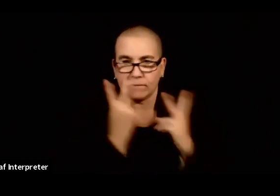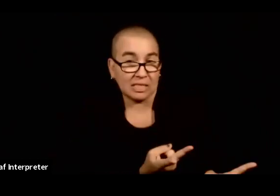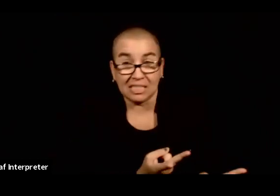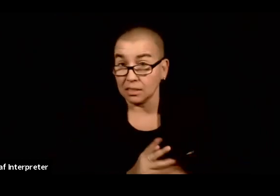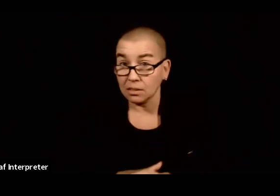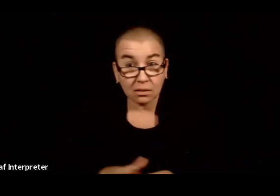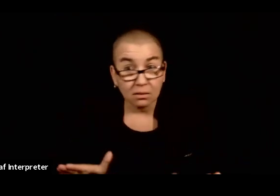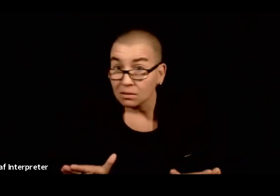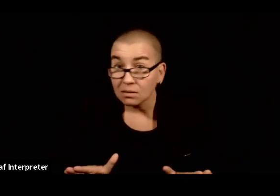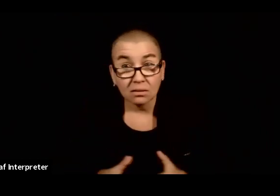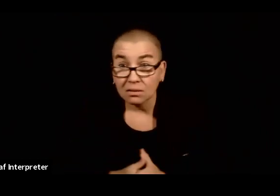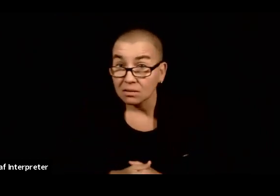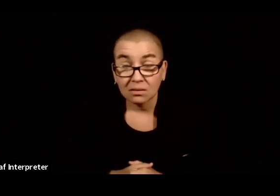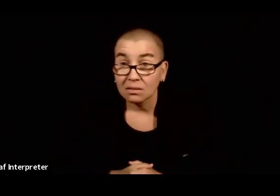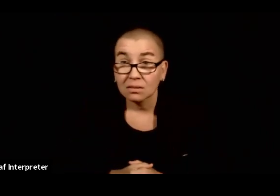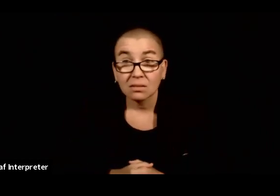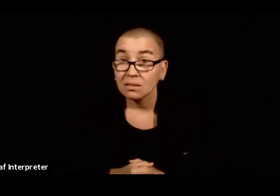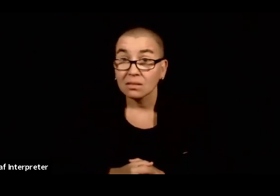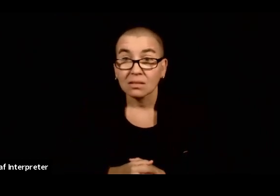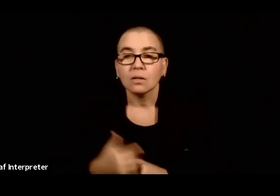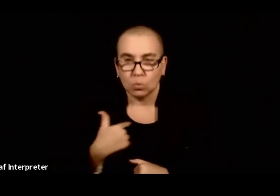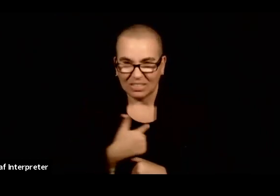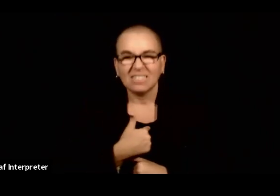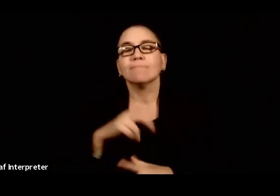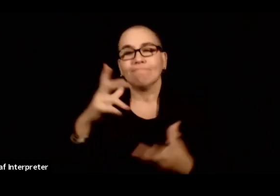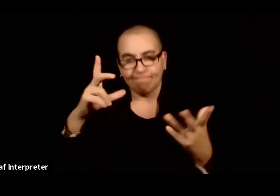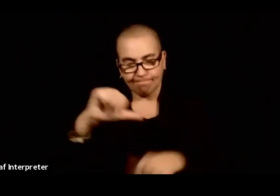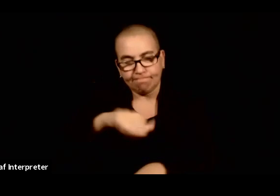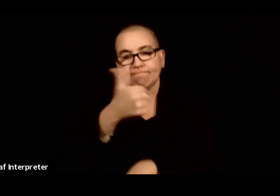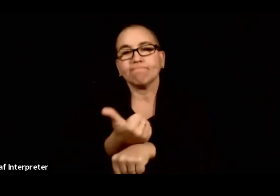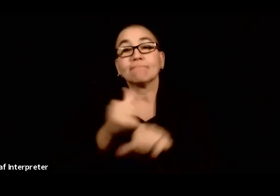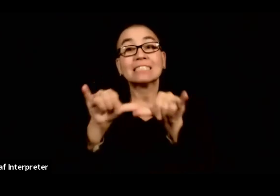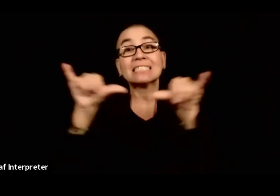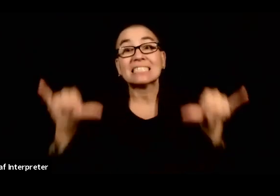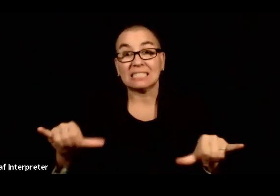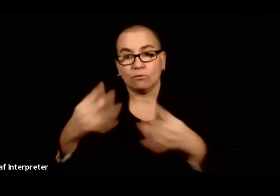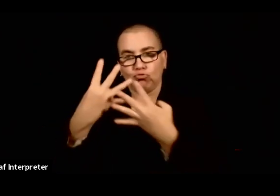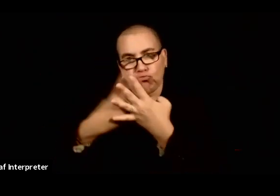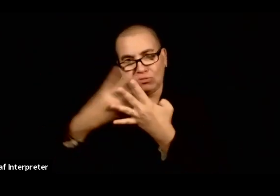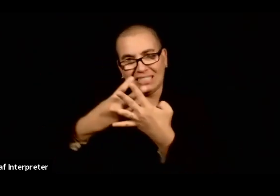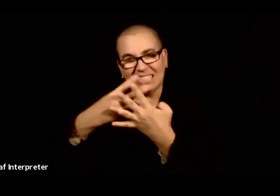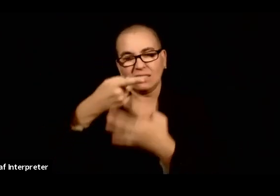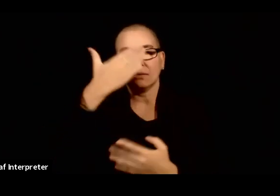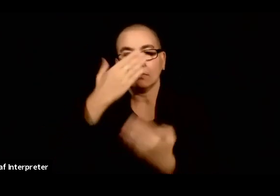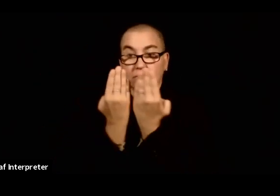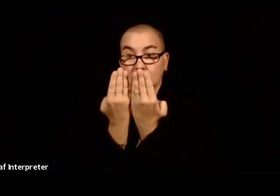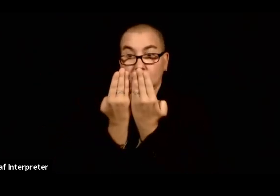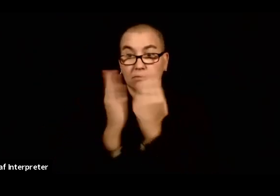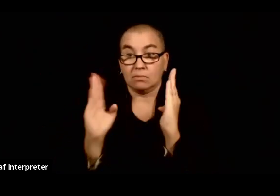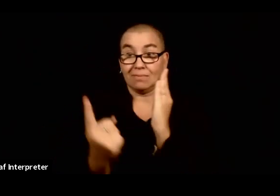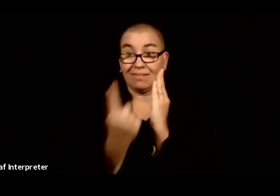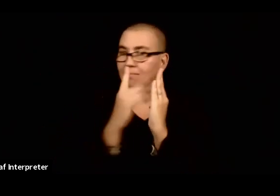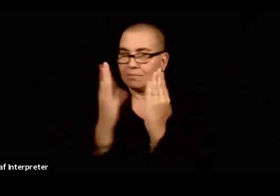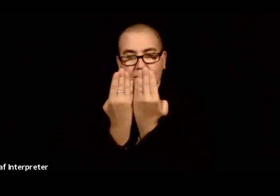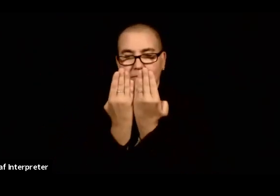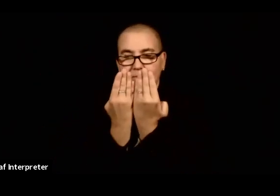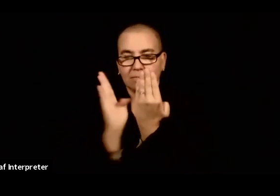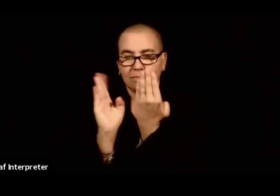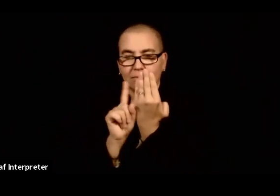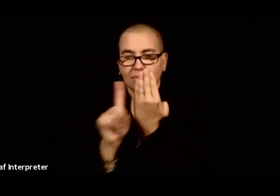people are evaluated even before they enter the facility. And then obviously need to be masked and that type of